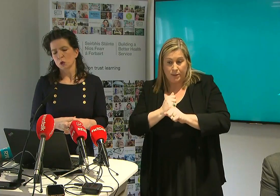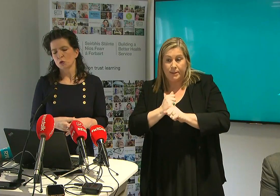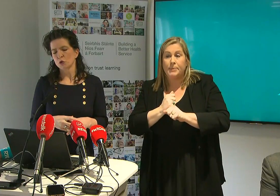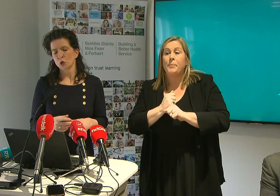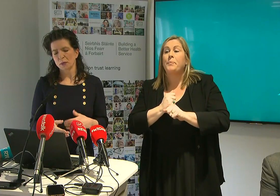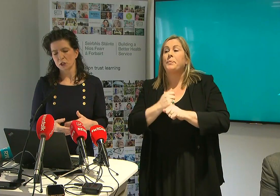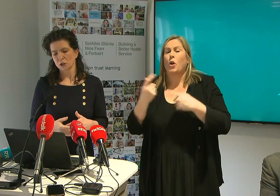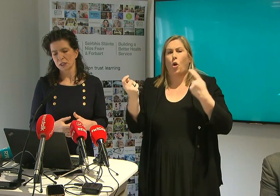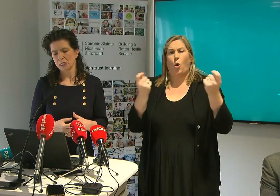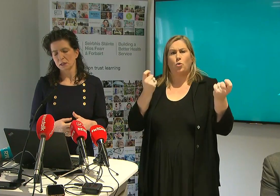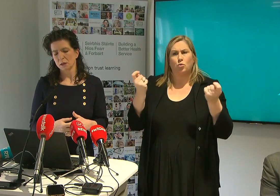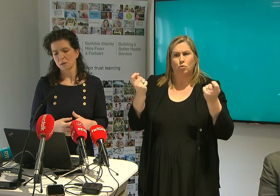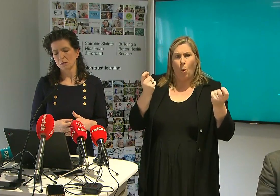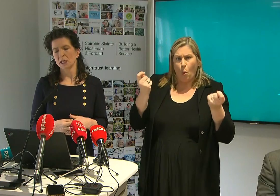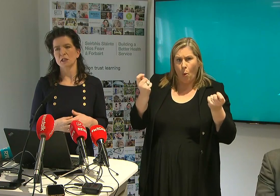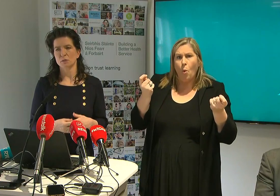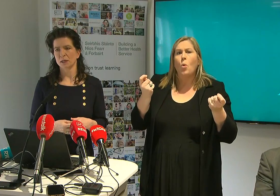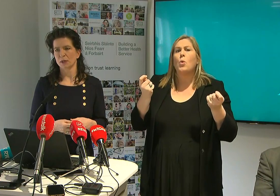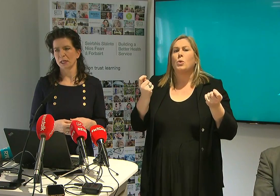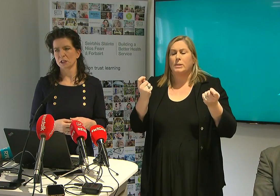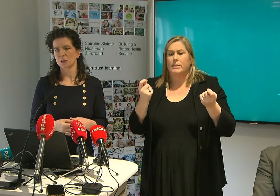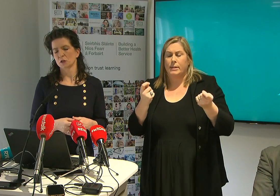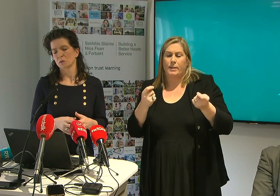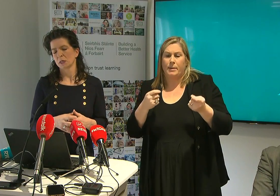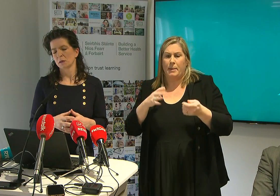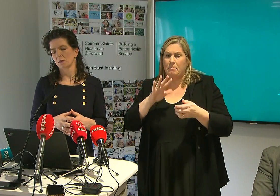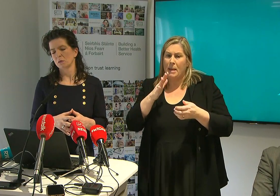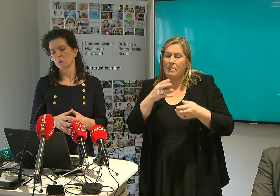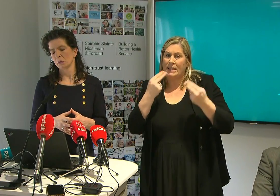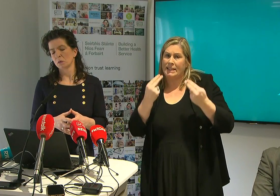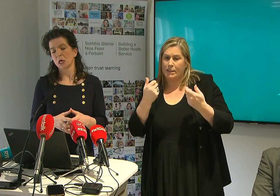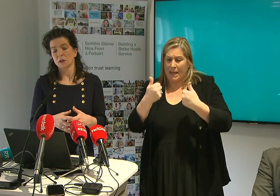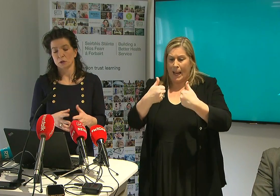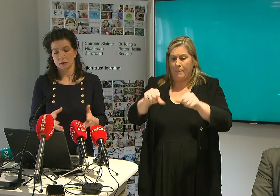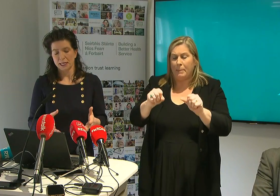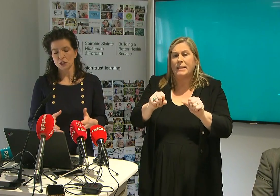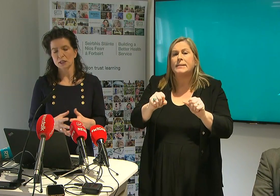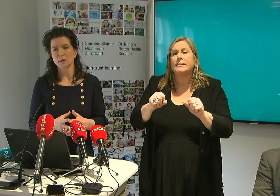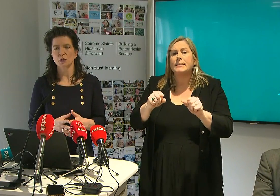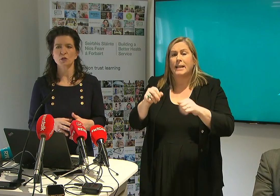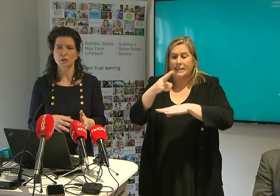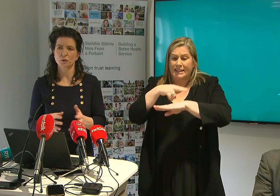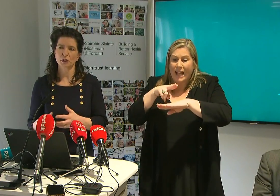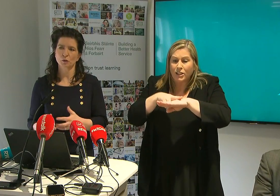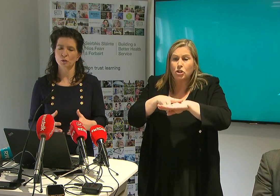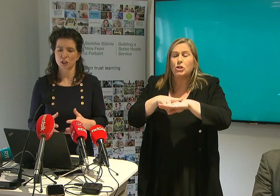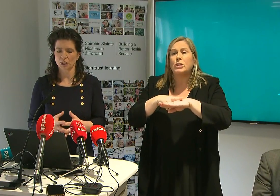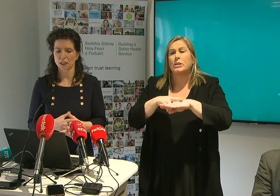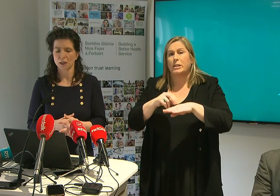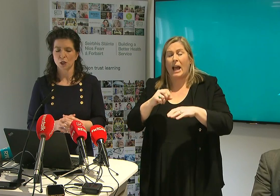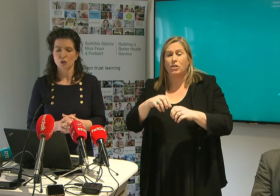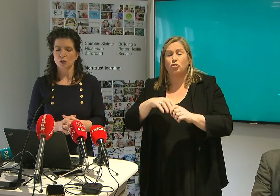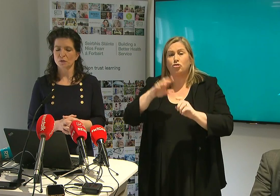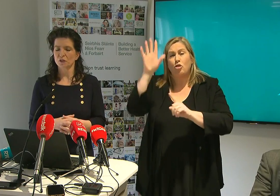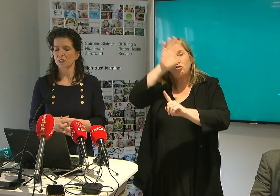control measures may need to be implemented either nationally but also, you know,